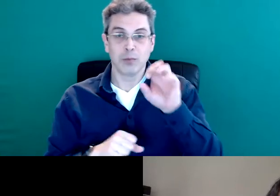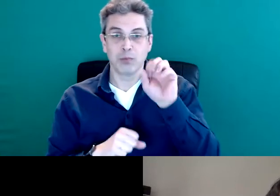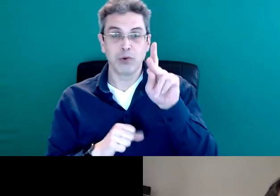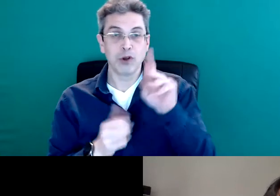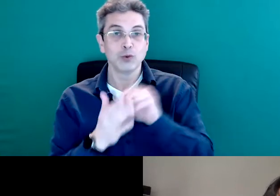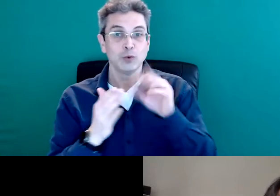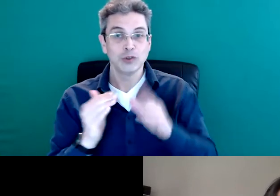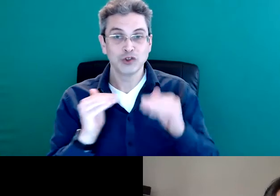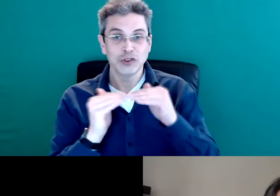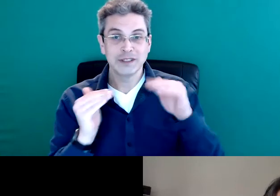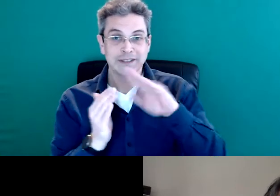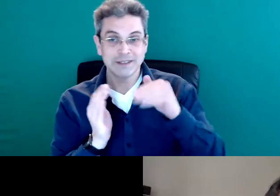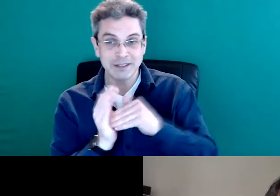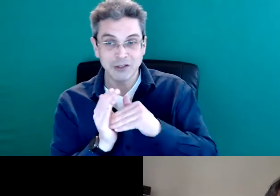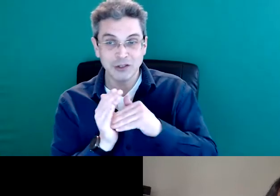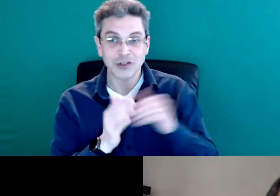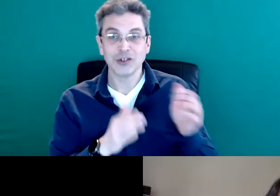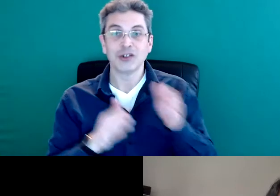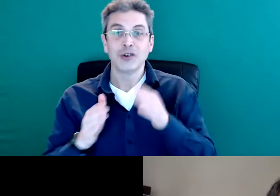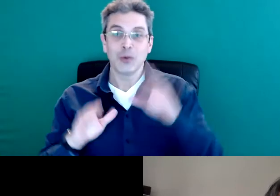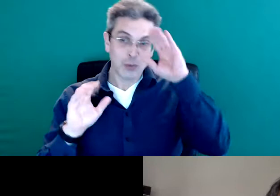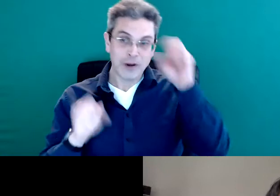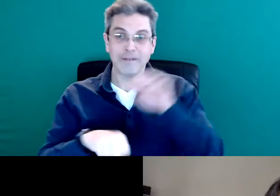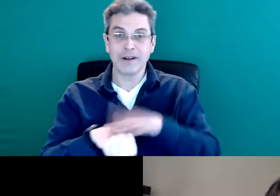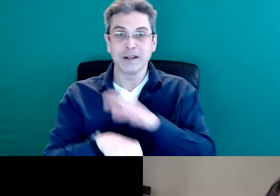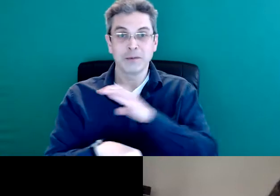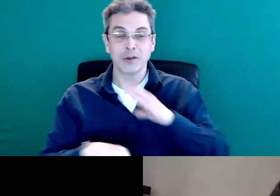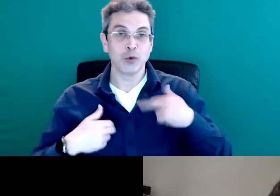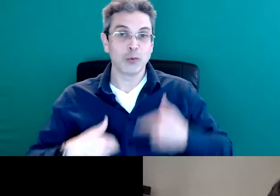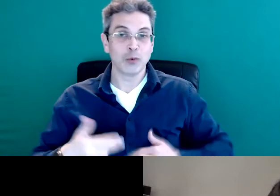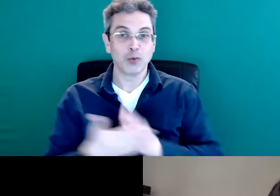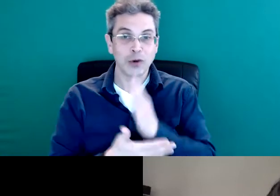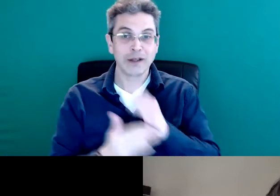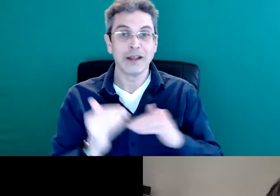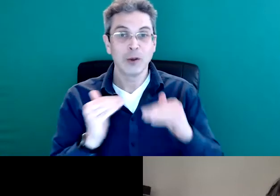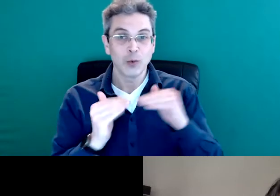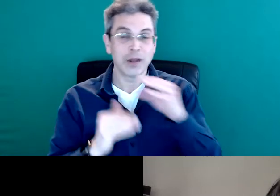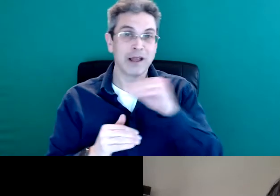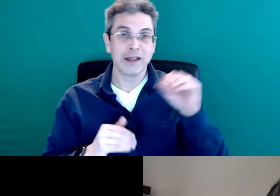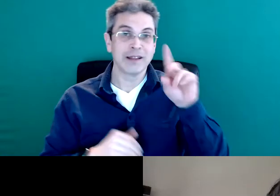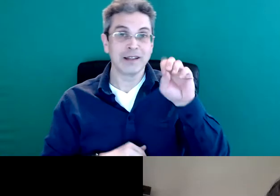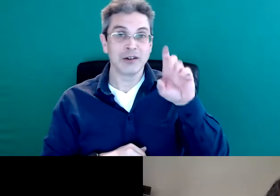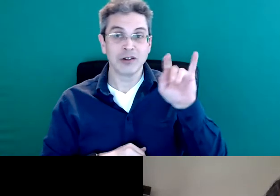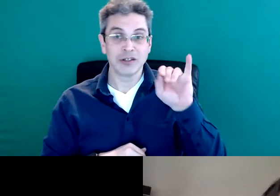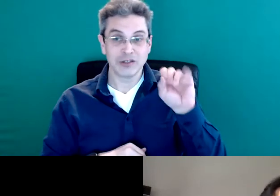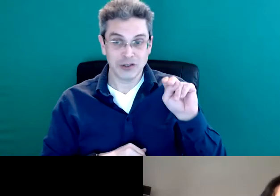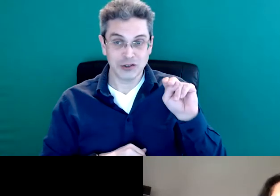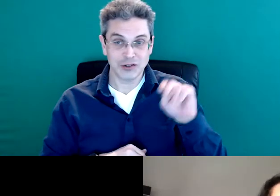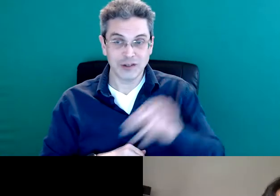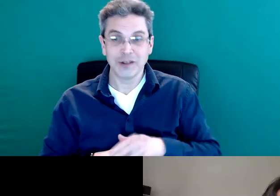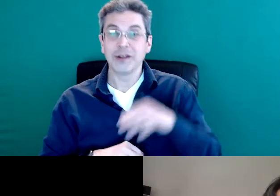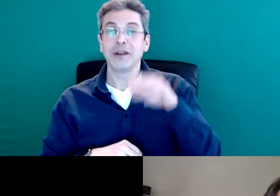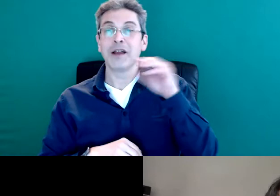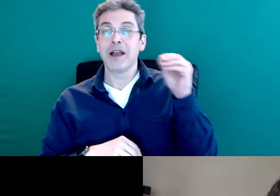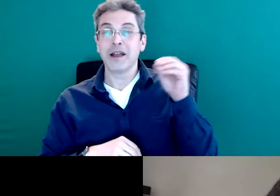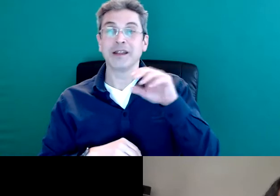the Sexual Violence Prevention Committee, the Center for Pedagogical Innovation, and Brock University's Student Union. Now, let's